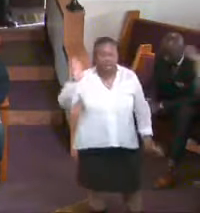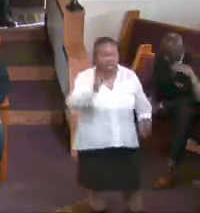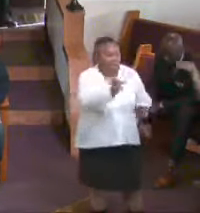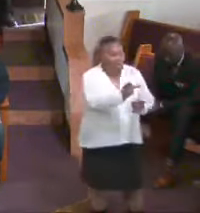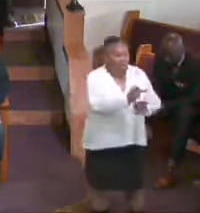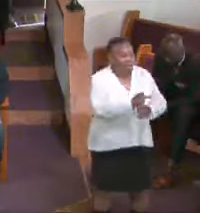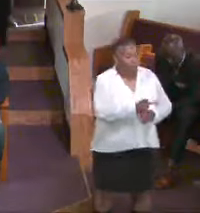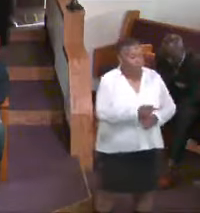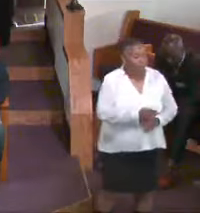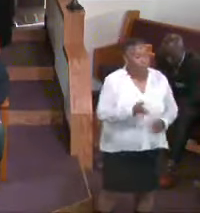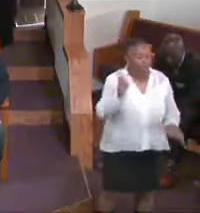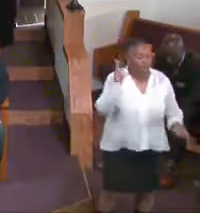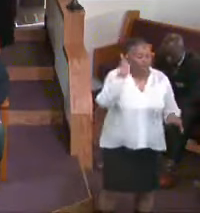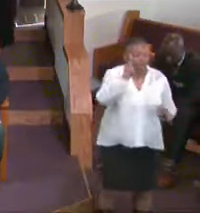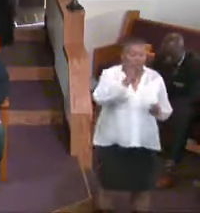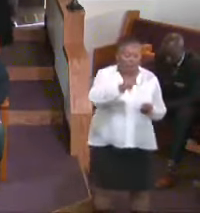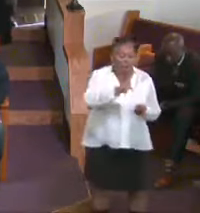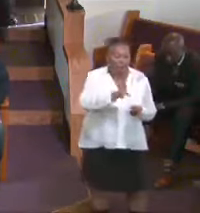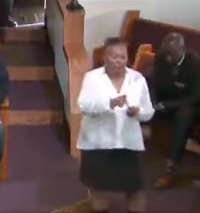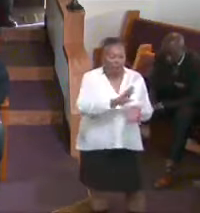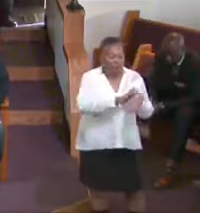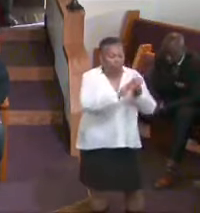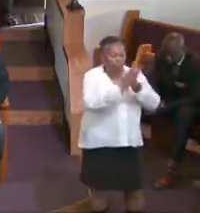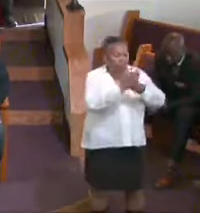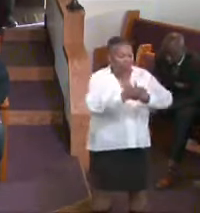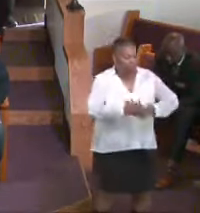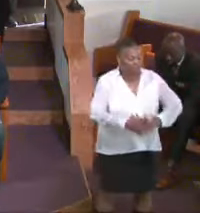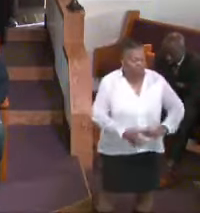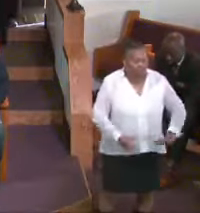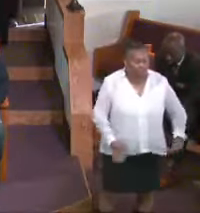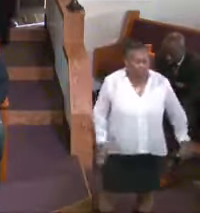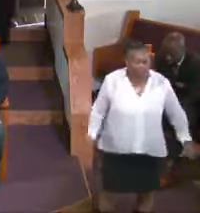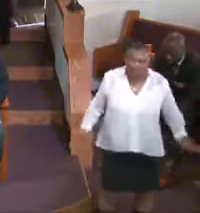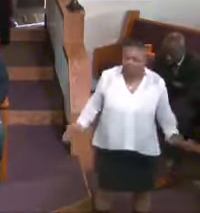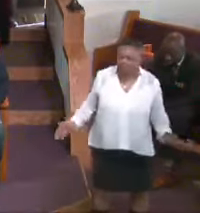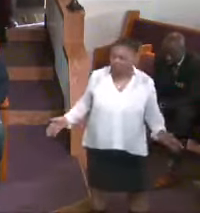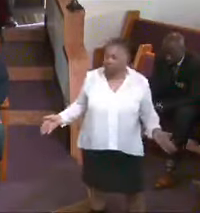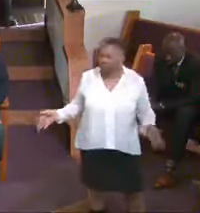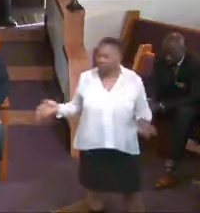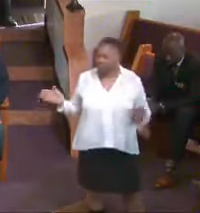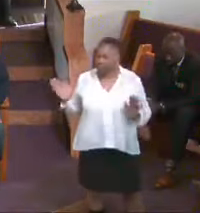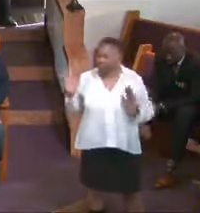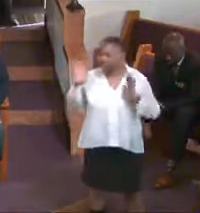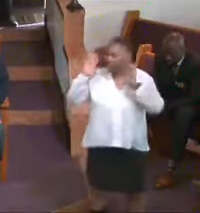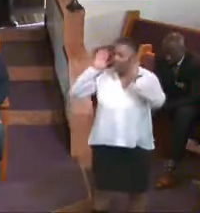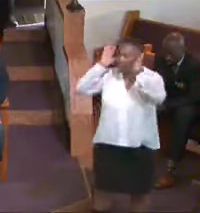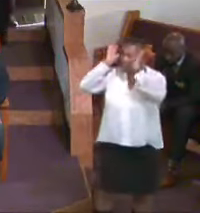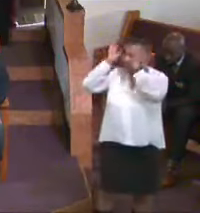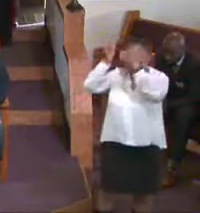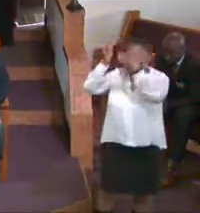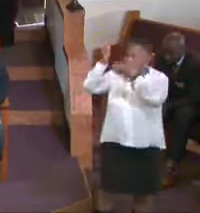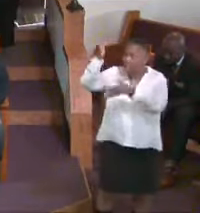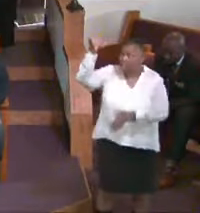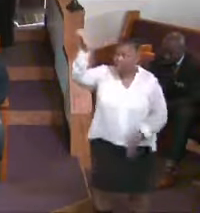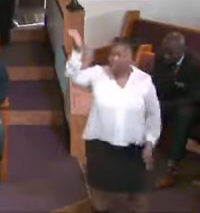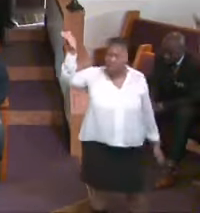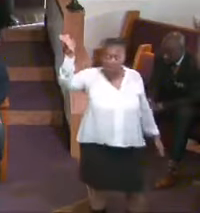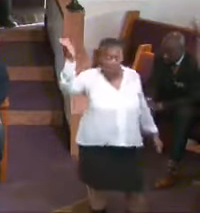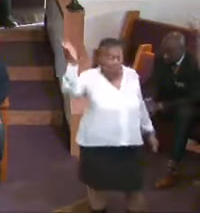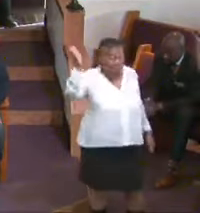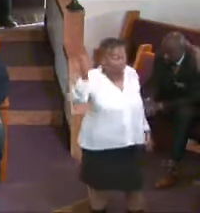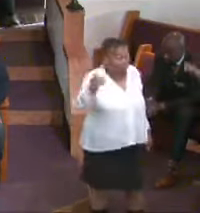him. He'll keep you in perfect if. Peace. If you keep your mind on